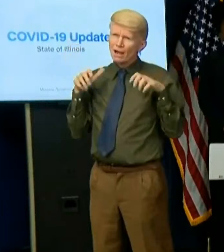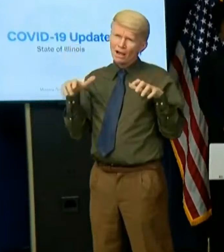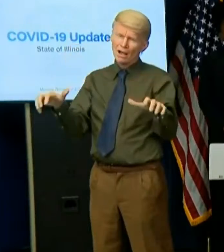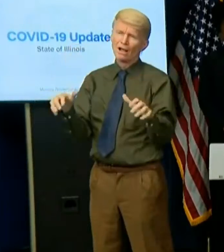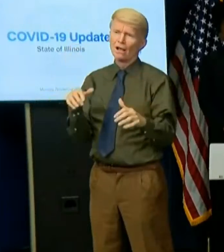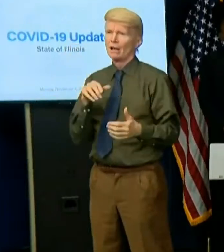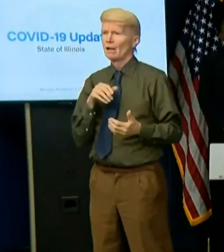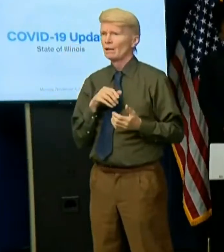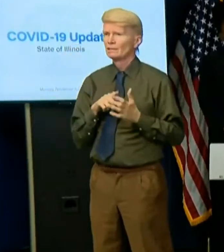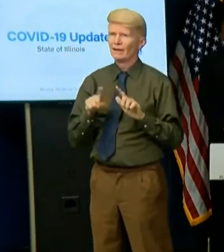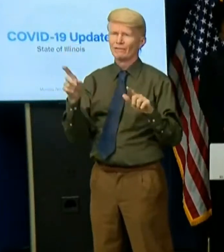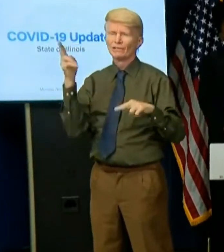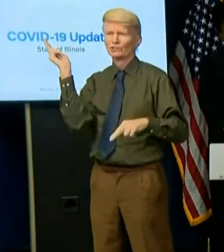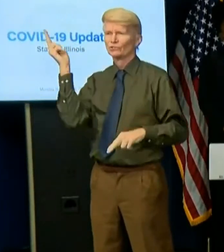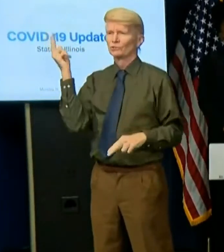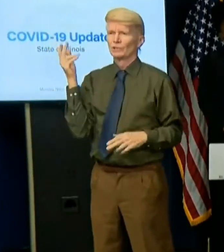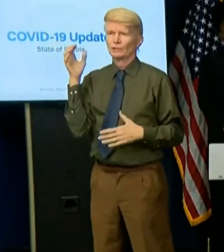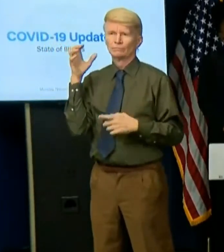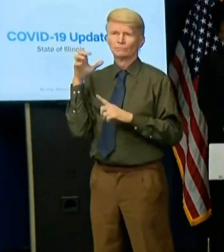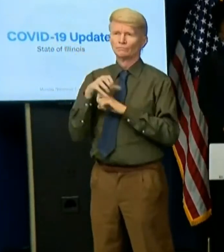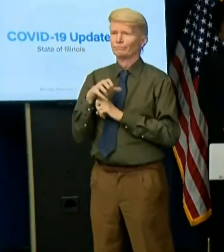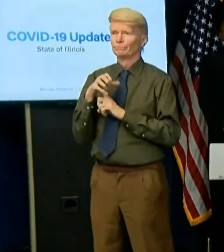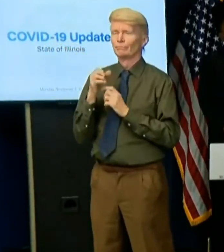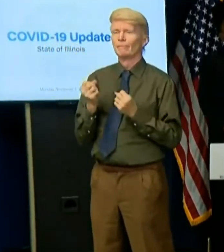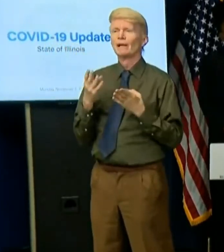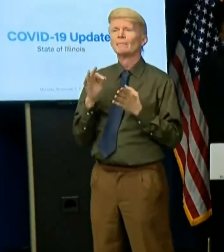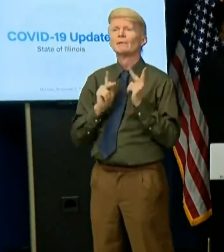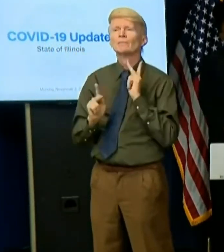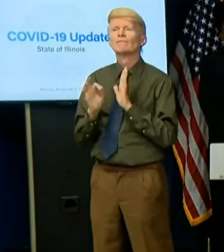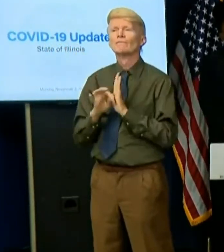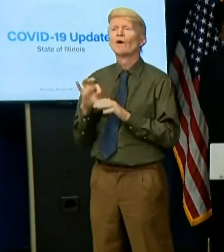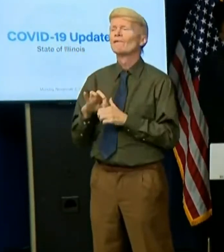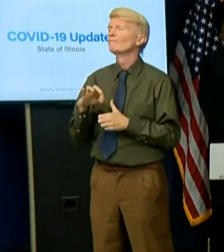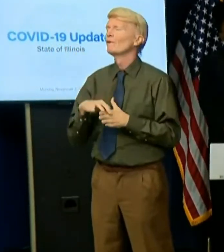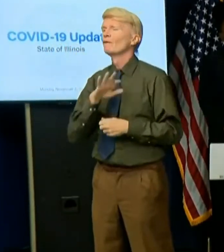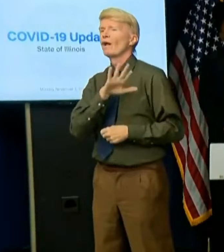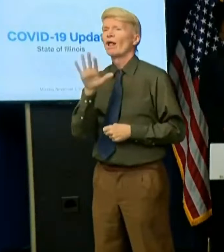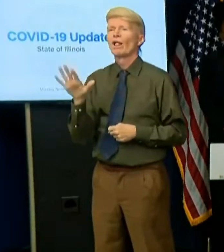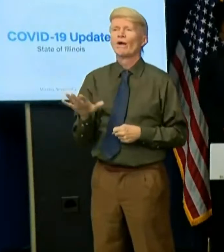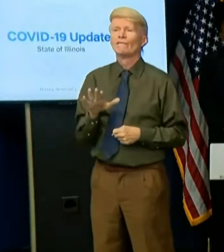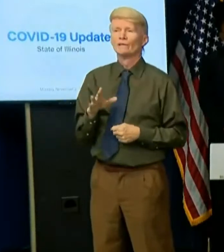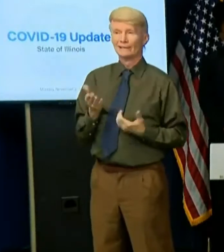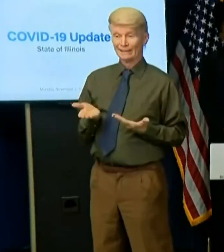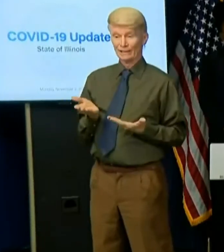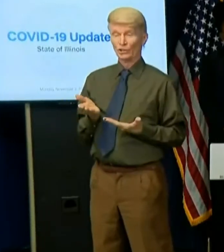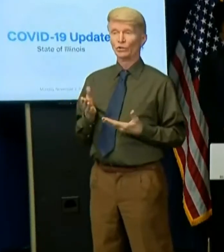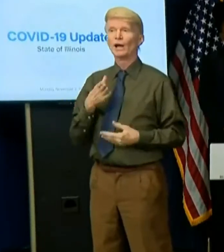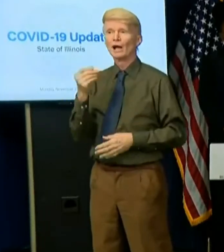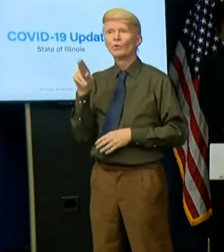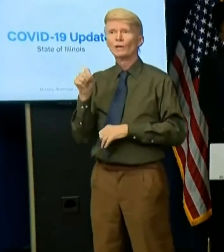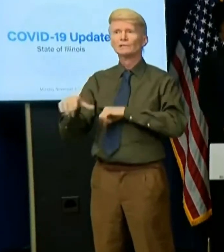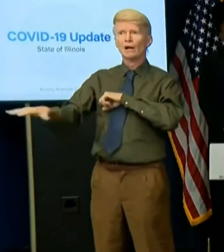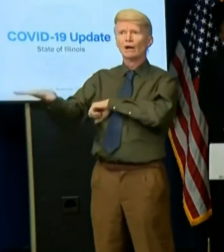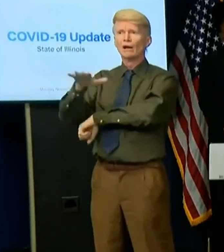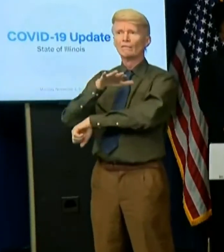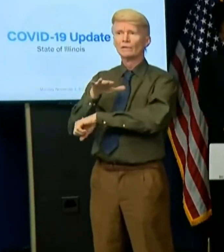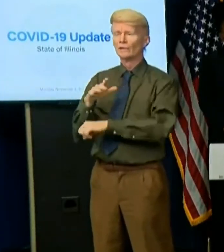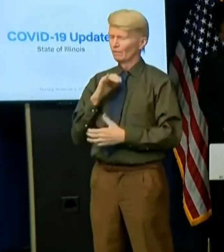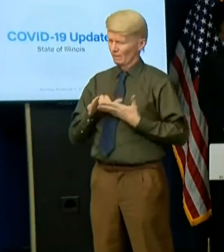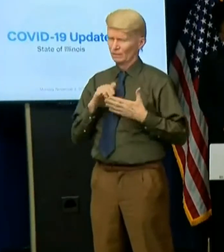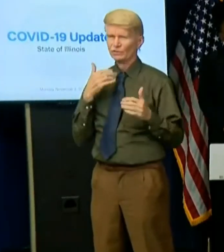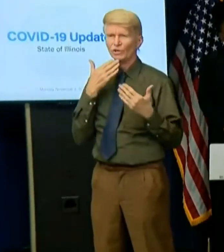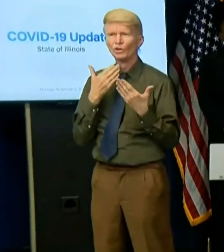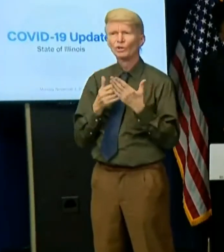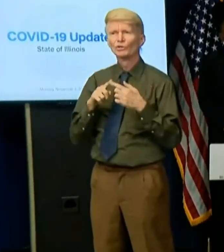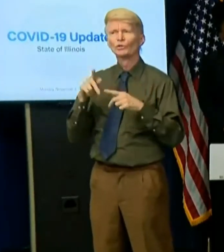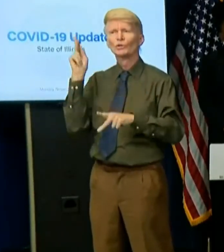mail here in Illinois and across the nation. And that's a great thing for avoiding the crowds on Election Day so that we can